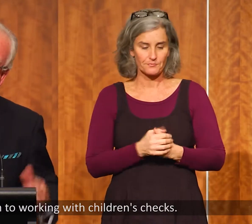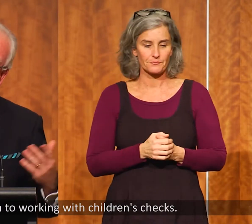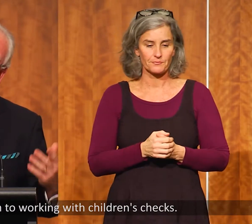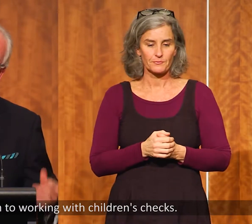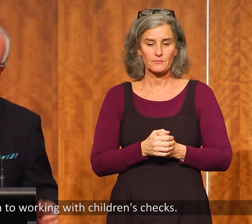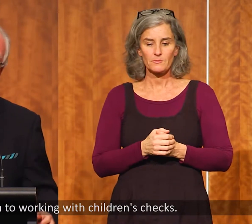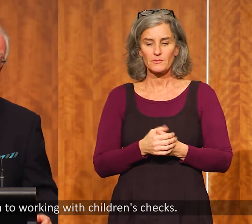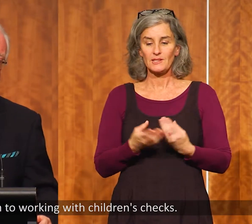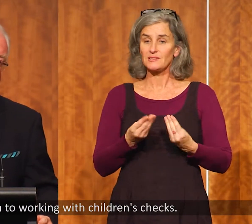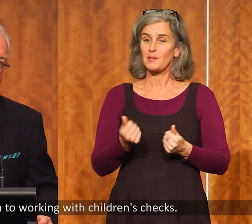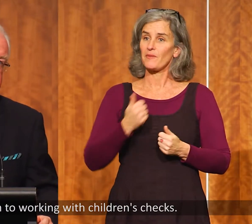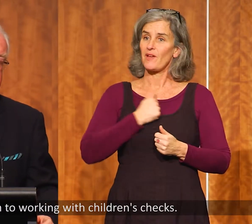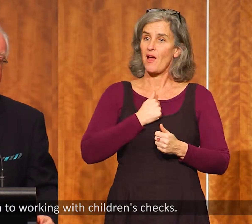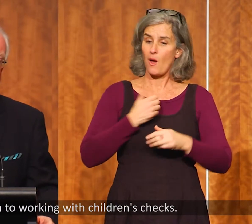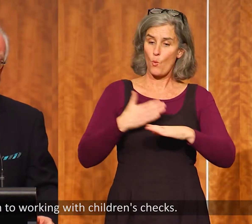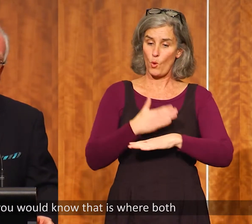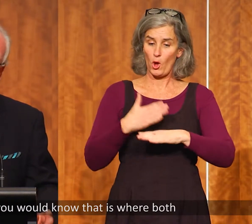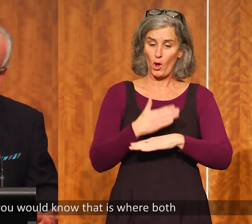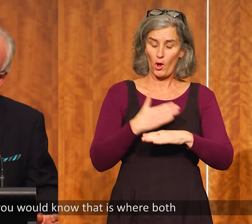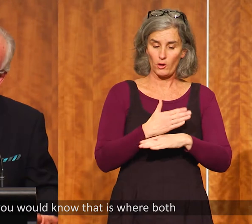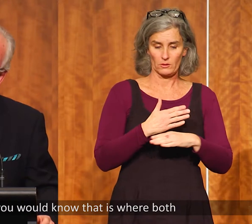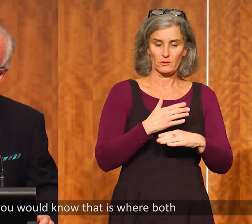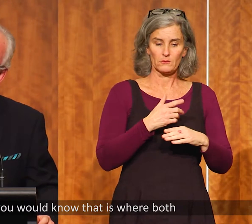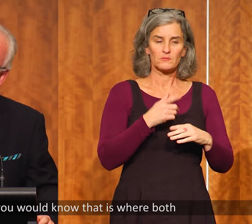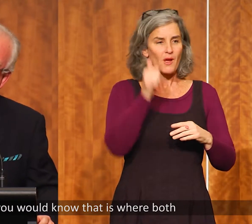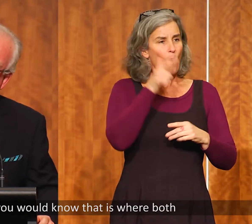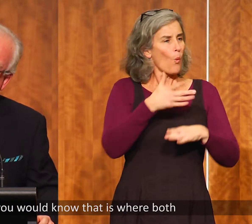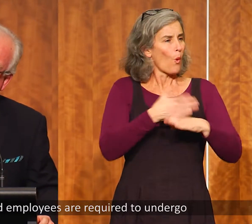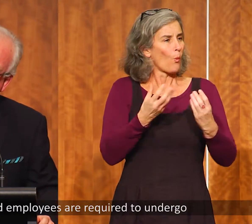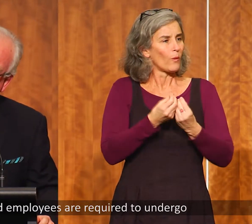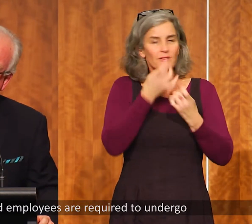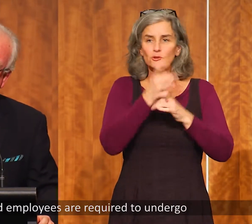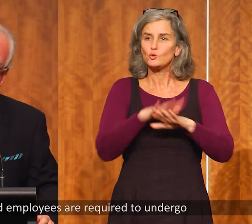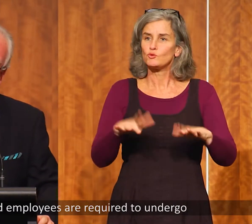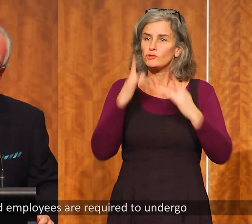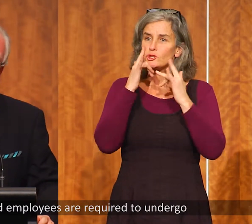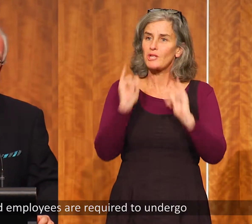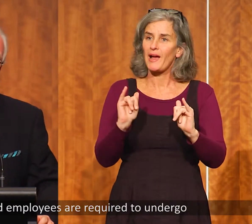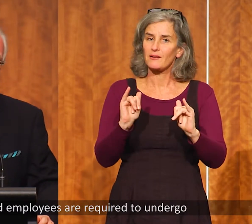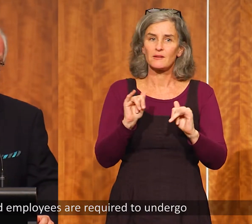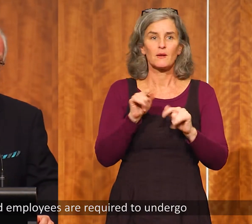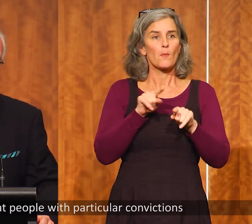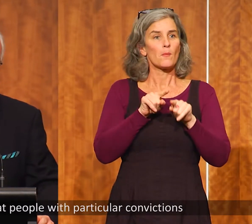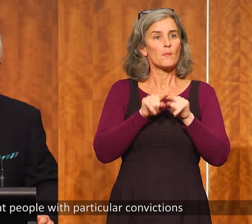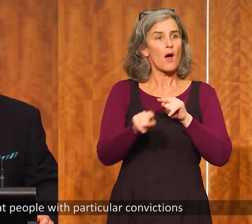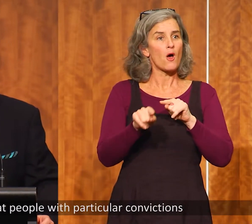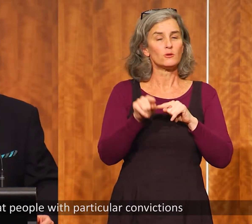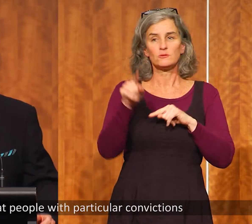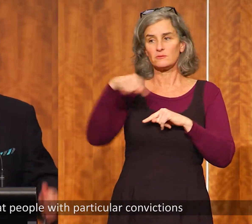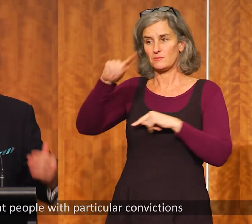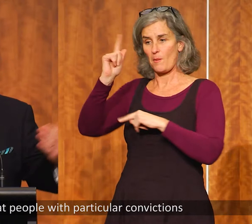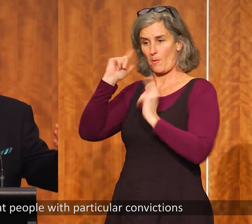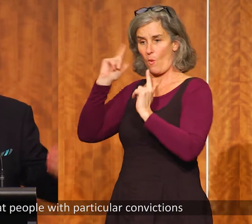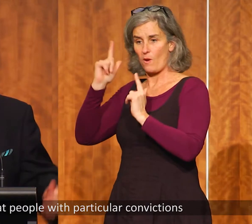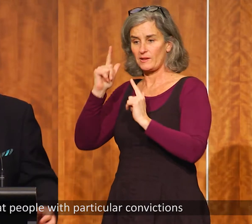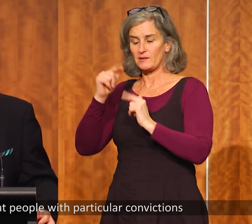is in relation to working with children's checks. And as most of you would know, that is where both volunteers and employees are required to undergo checks so